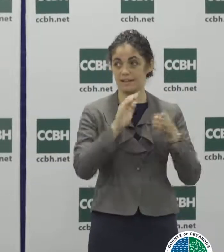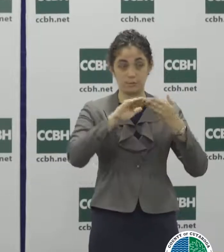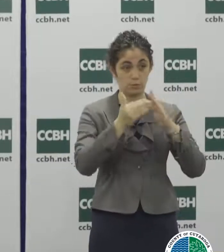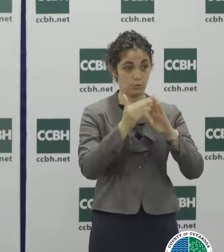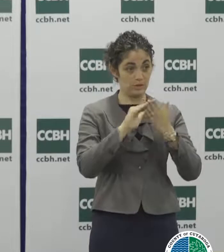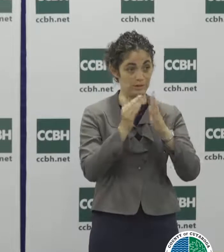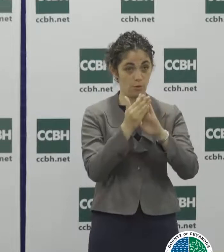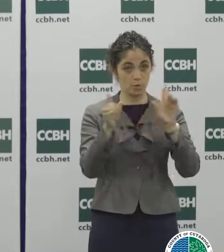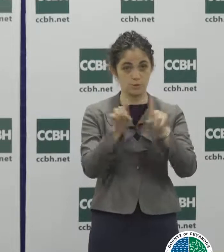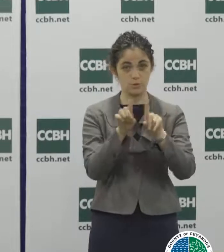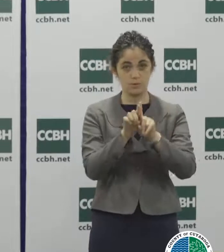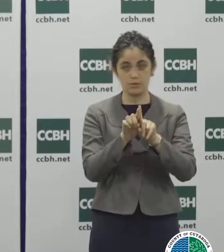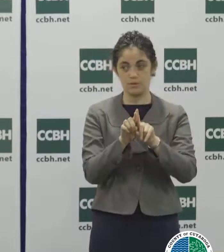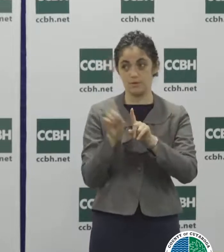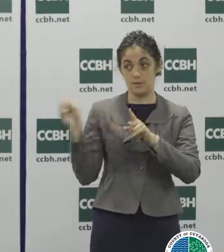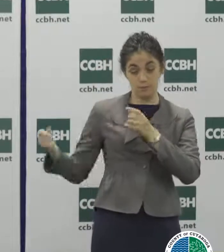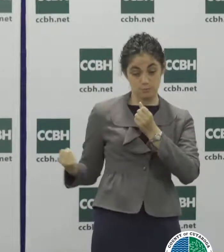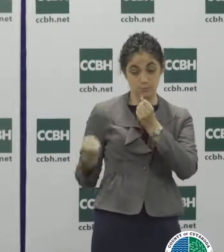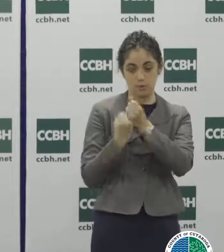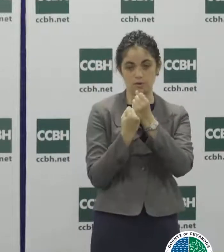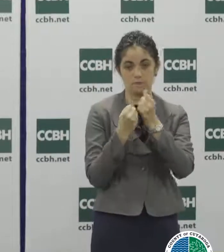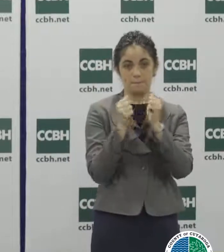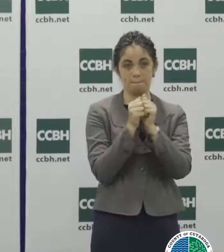community, and in support of